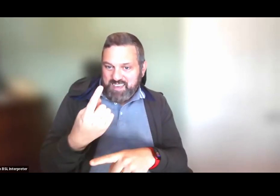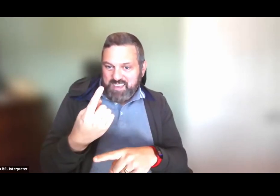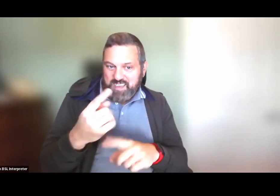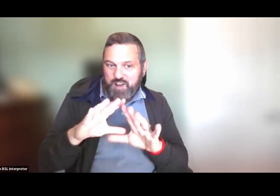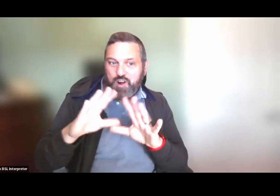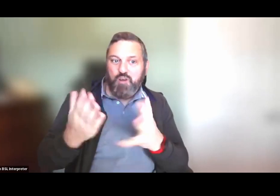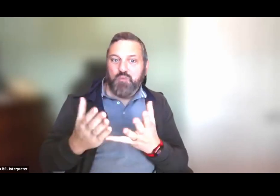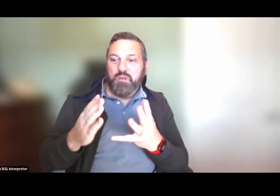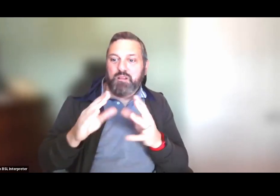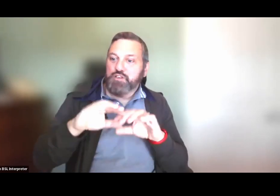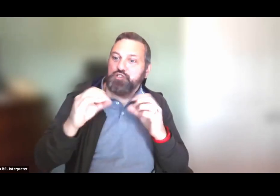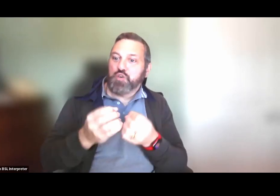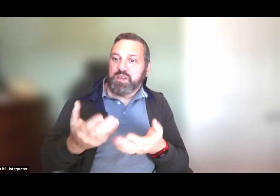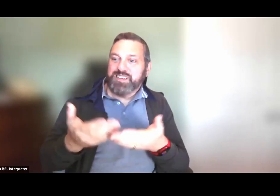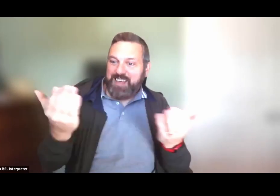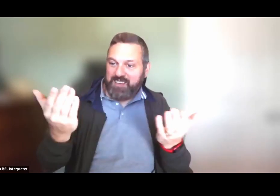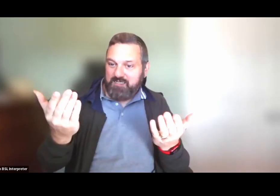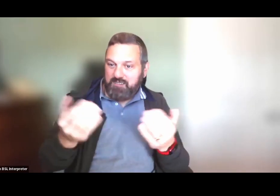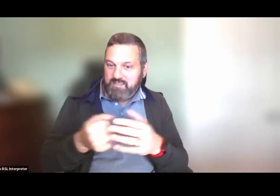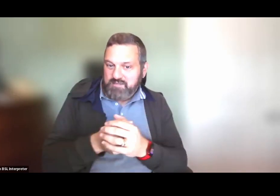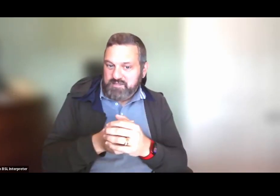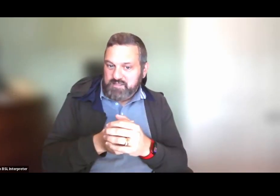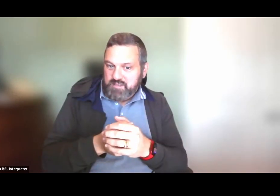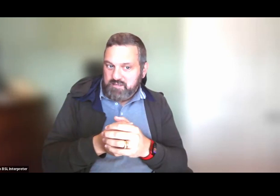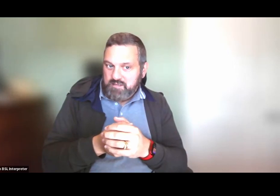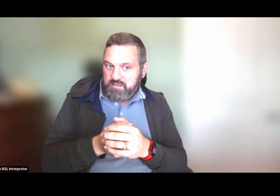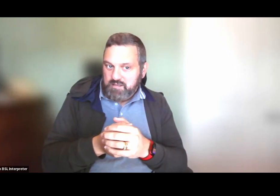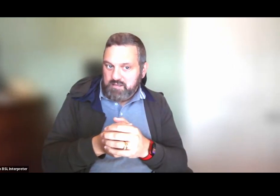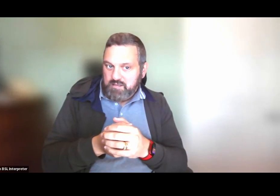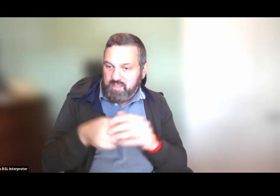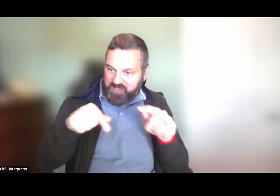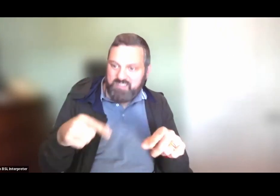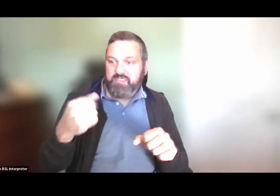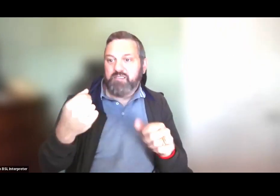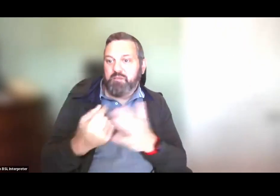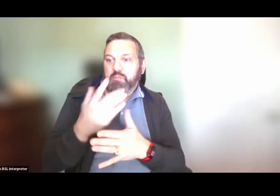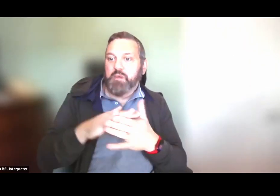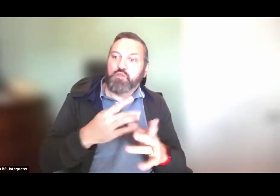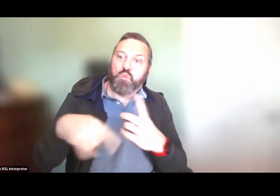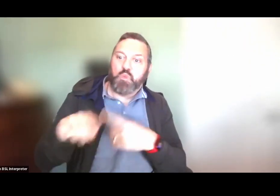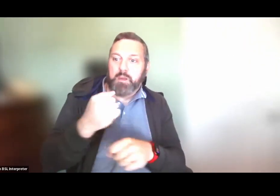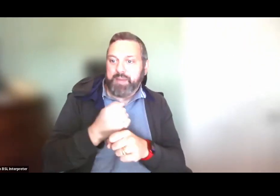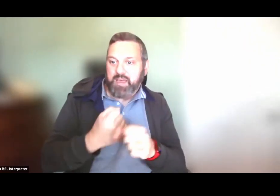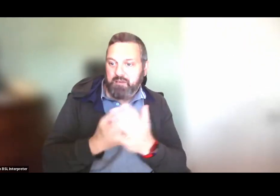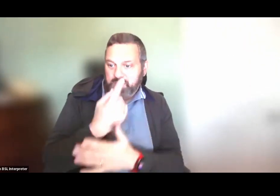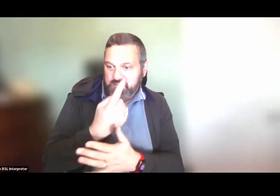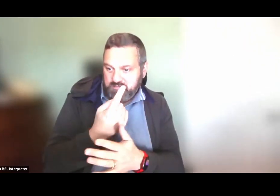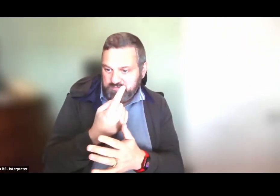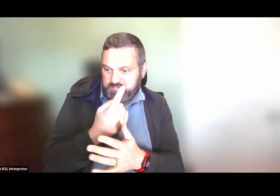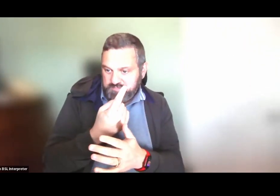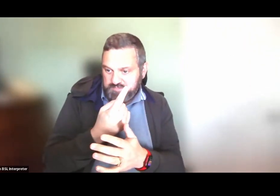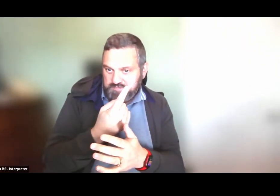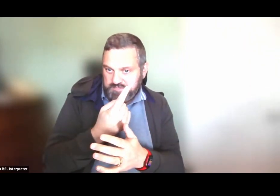Day. And it's big teamwork. This exists because all of us are making it happen. It is.